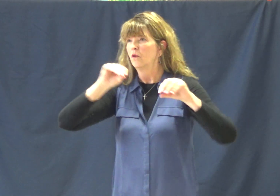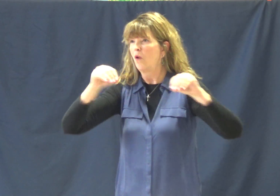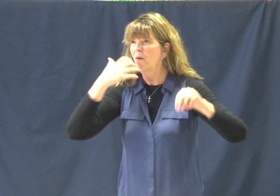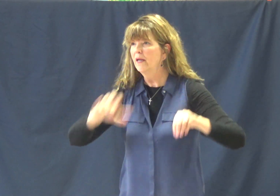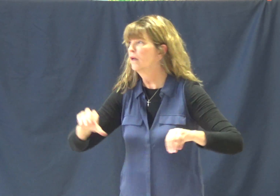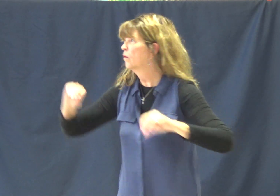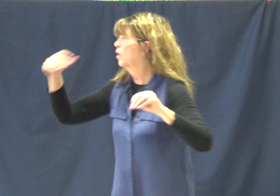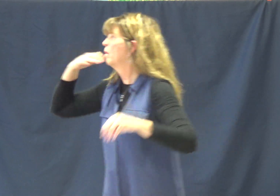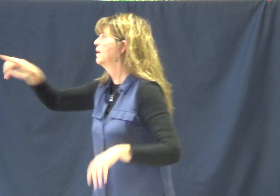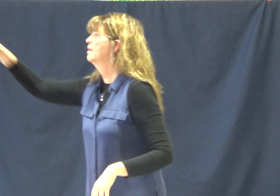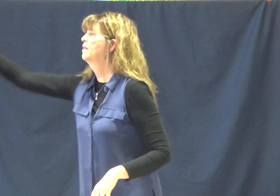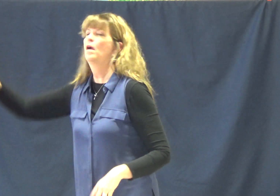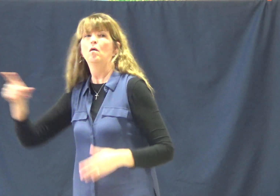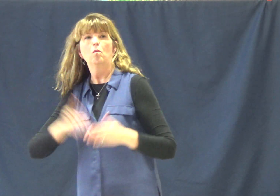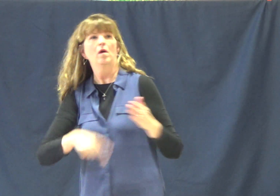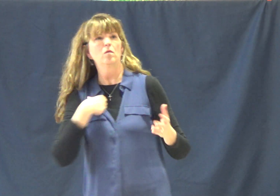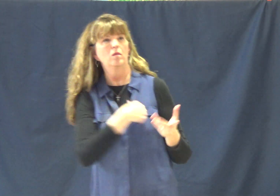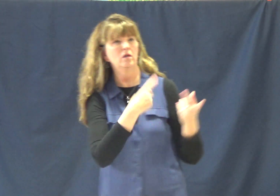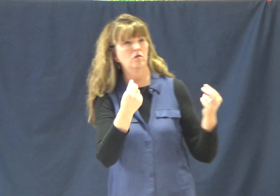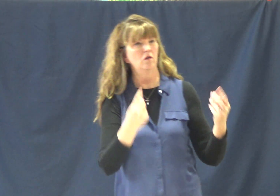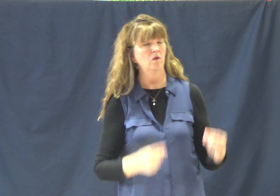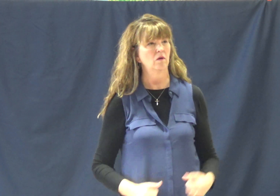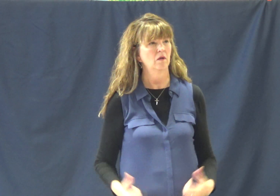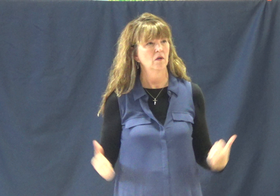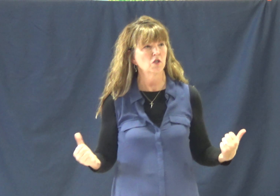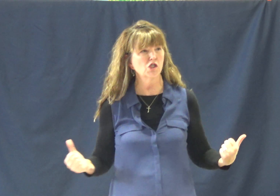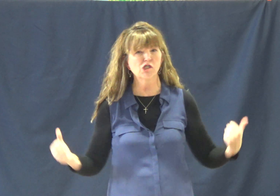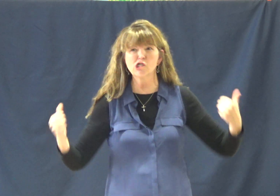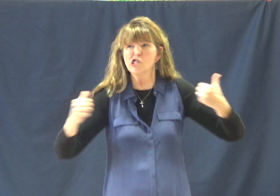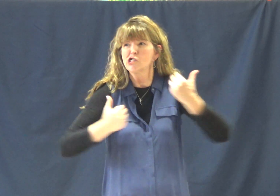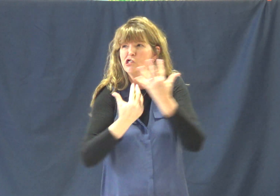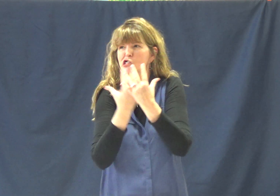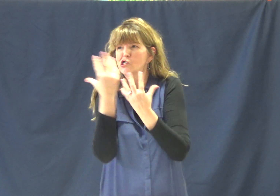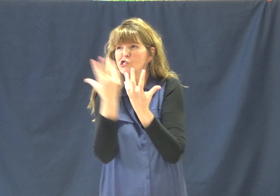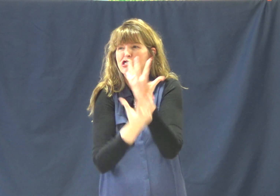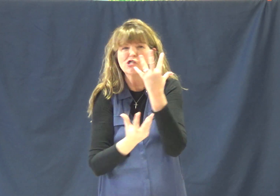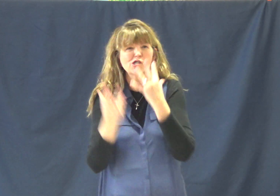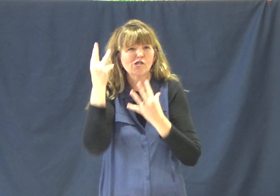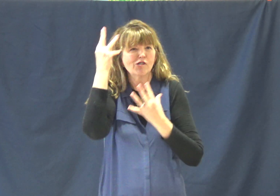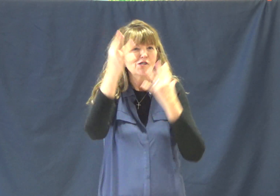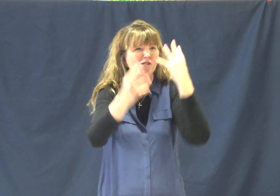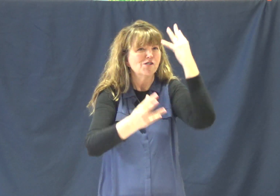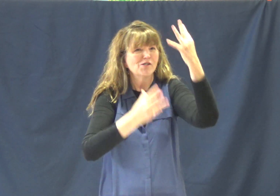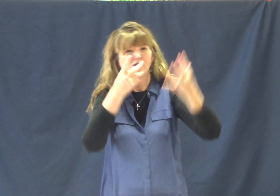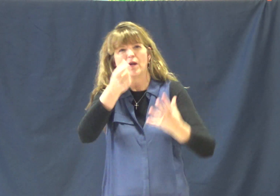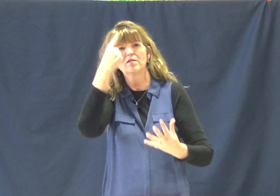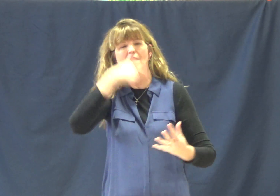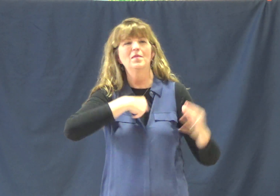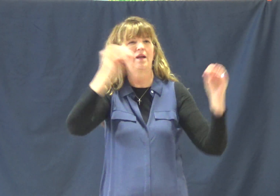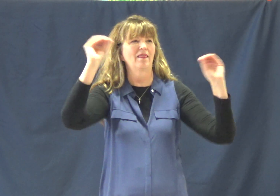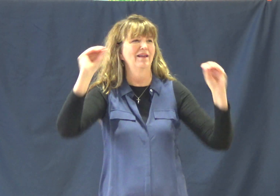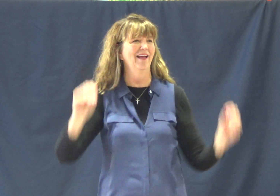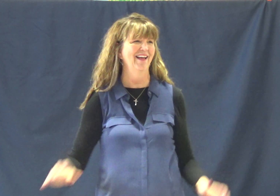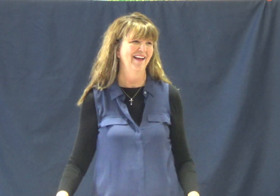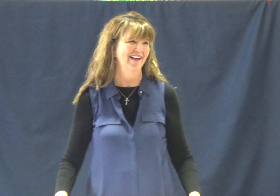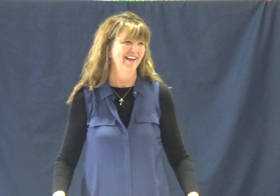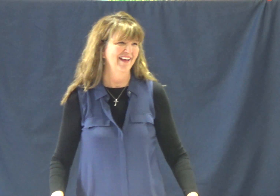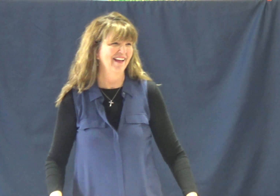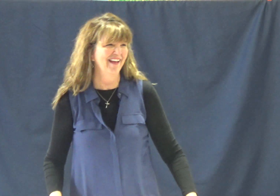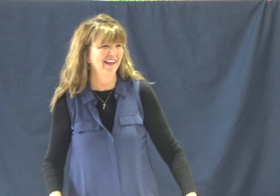the fellowship hall to worship in today while that's being fixed. We didn't have to sit in the sanctuary